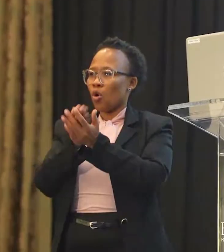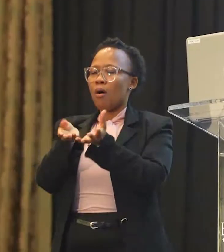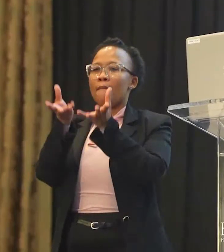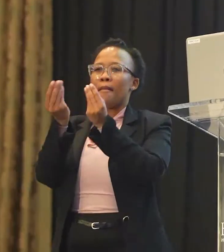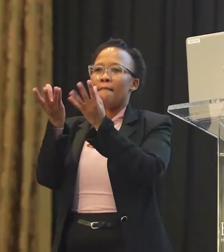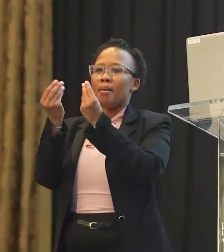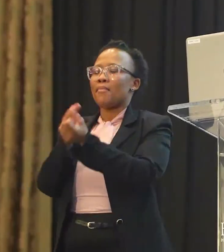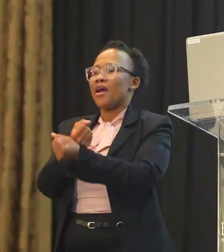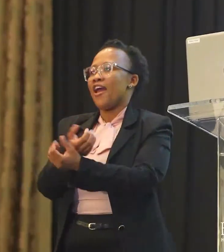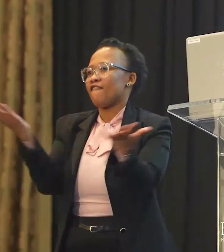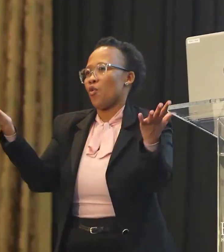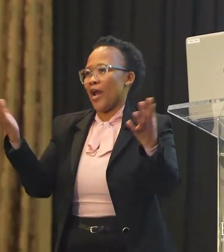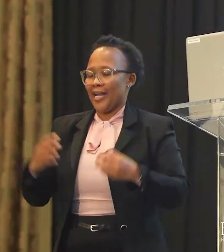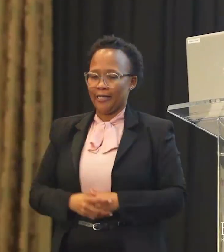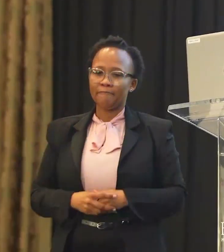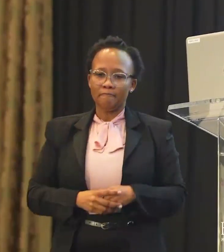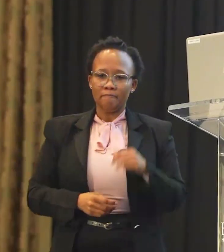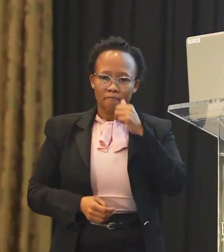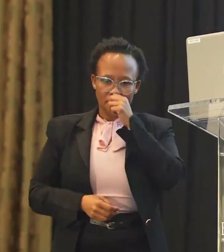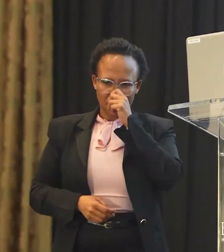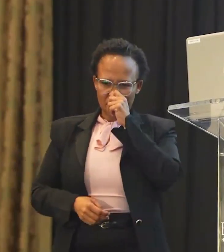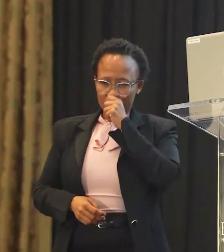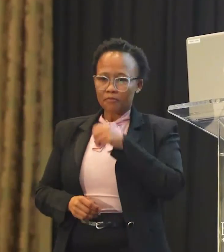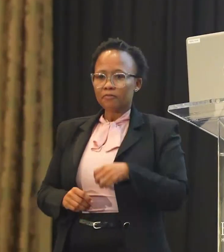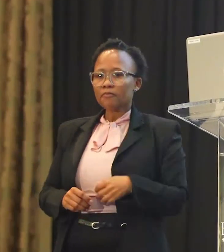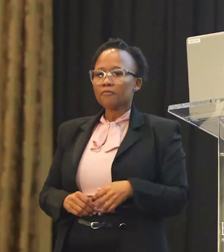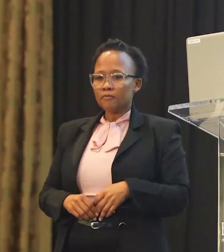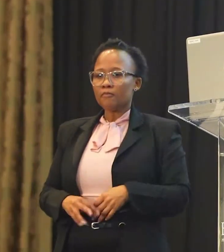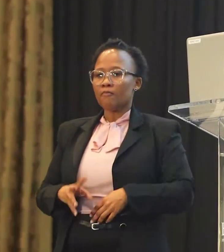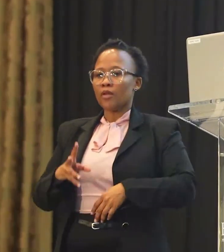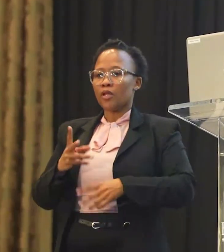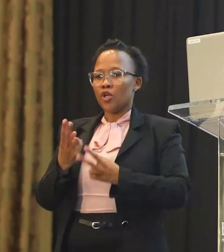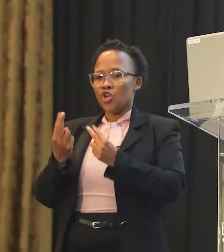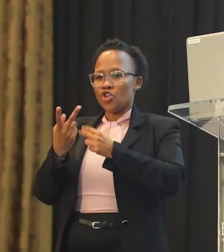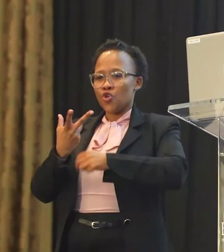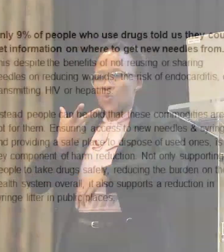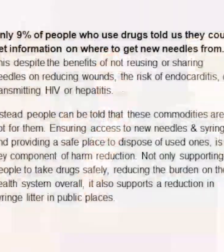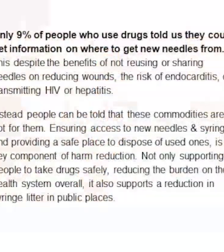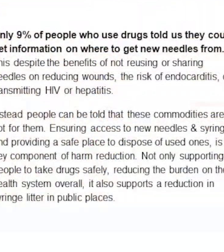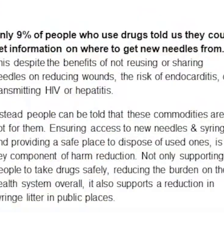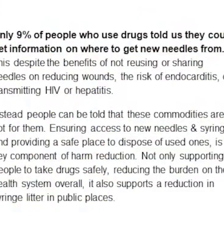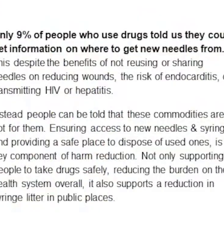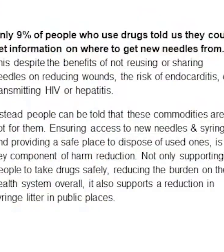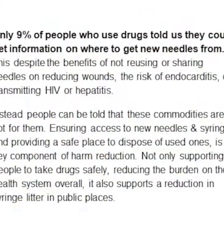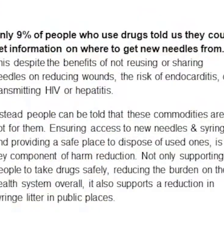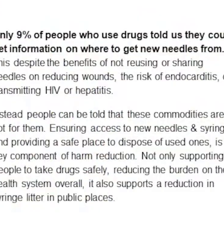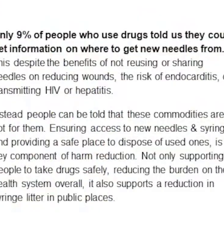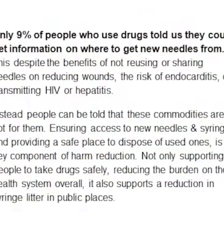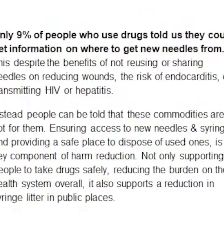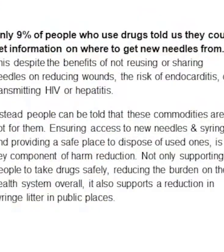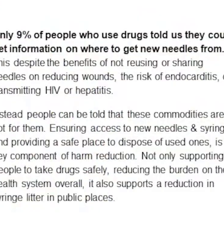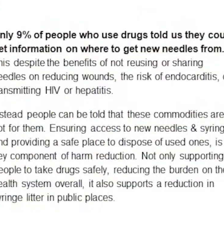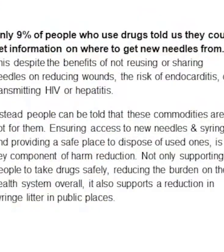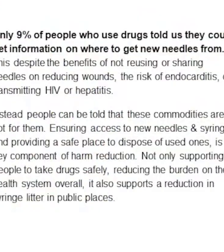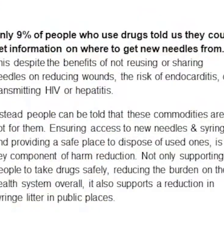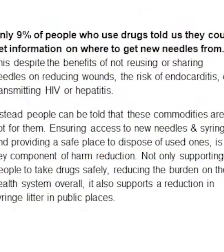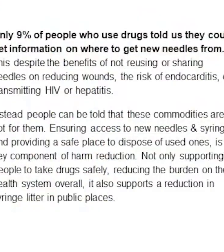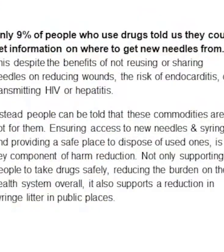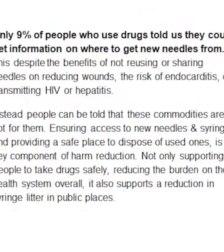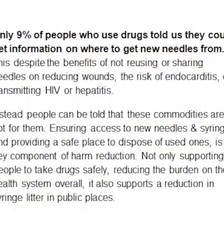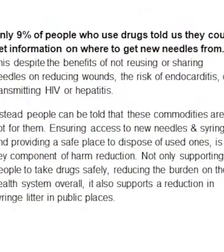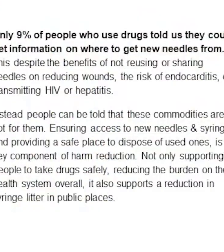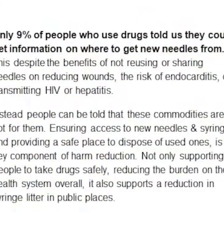Newer needles and safer injecting equipment, knowing that the benefits of using a